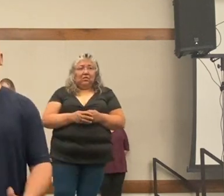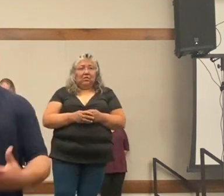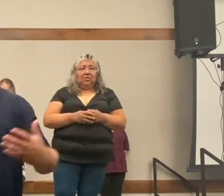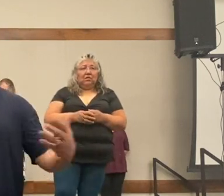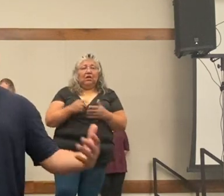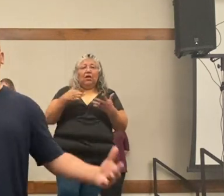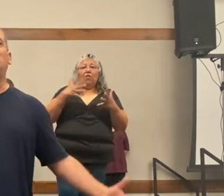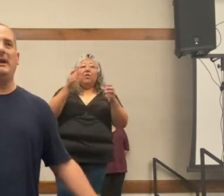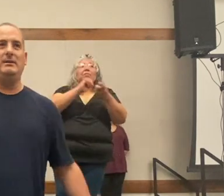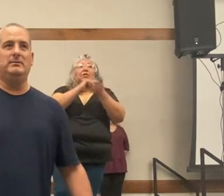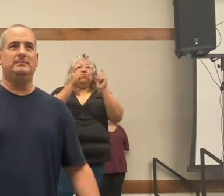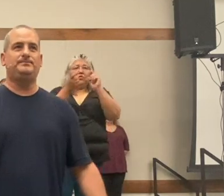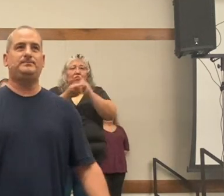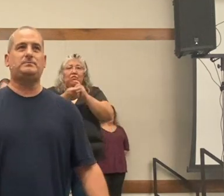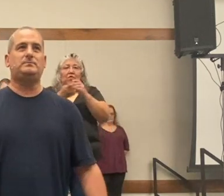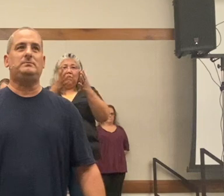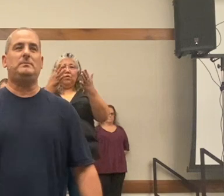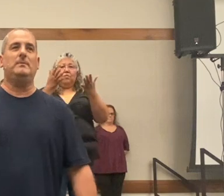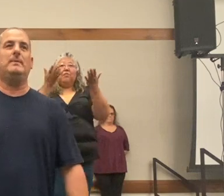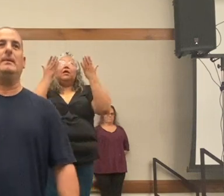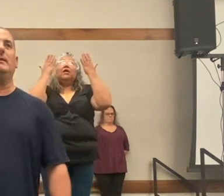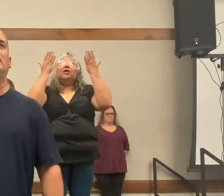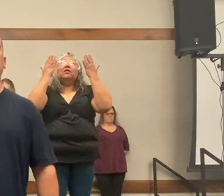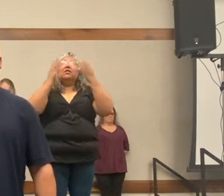I want to be transformed by you.